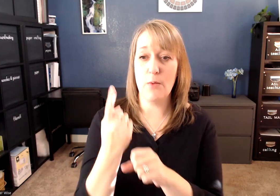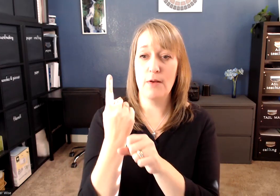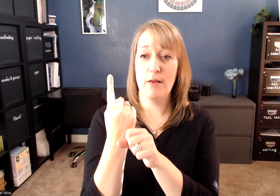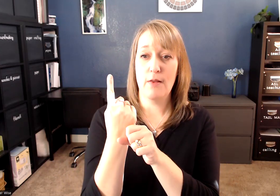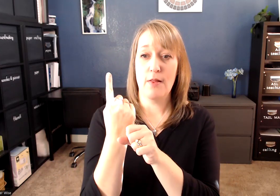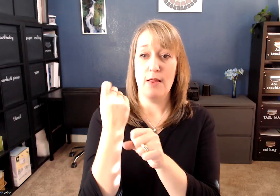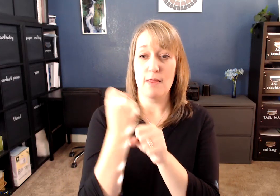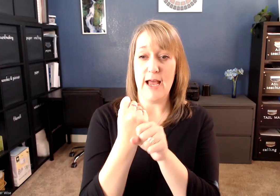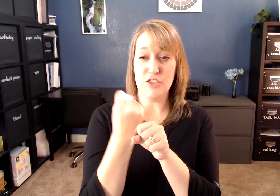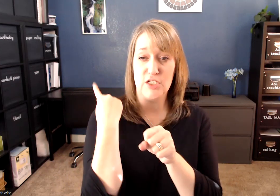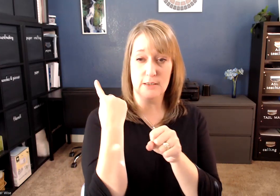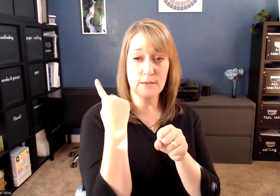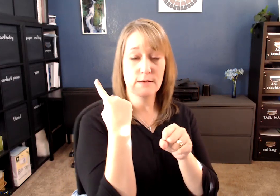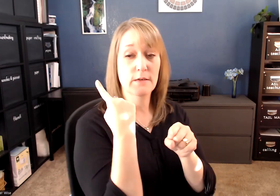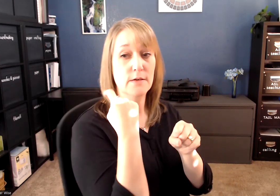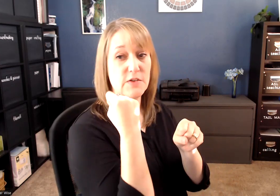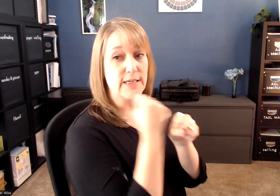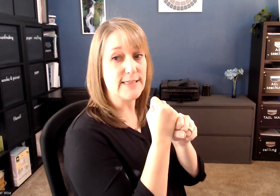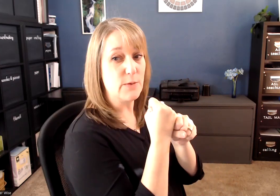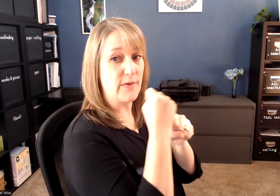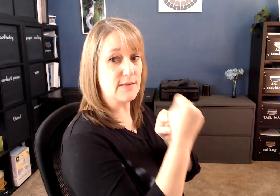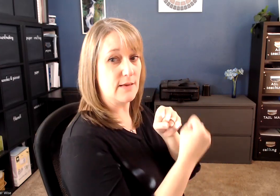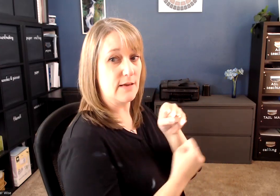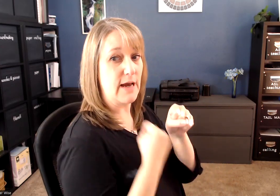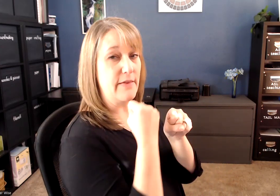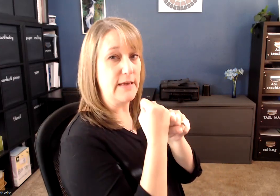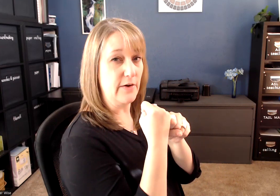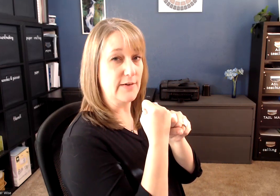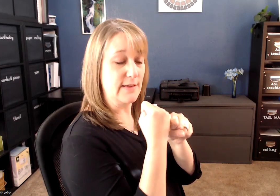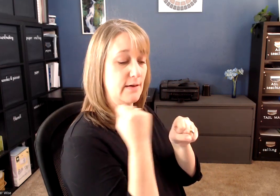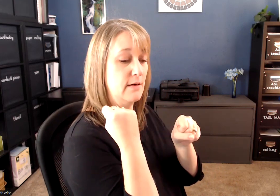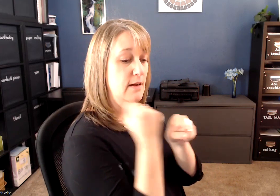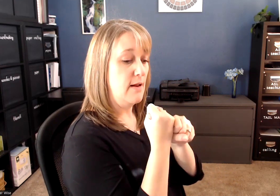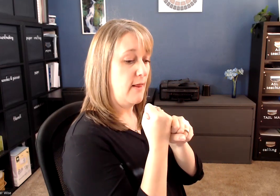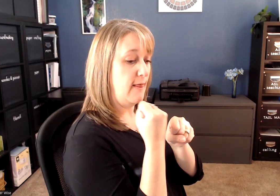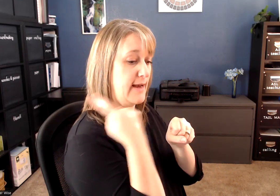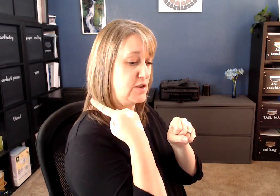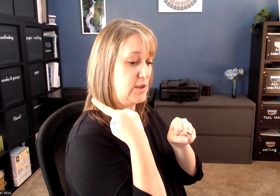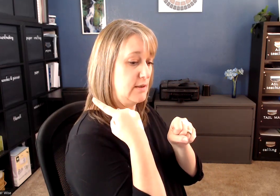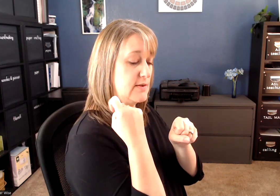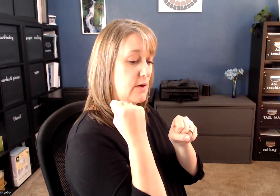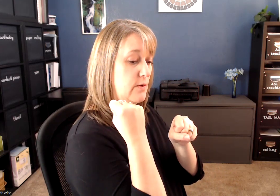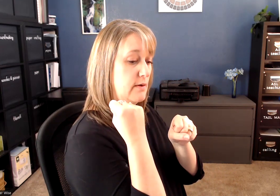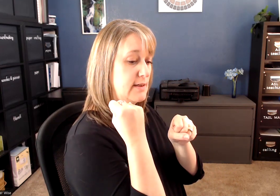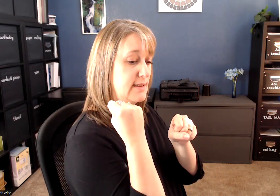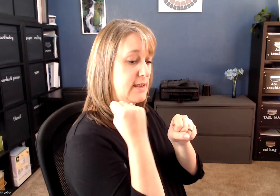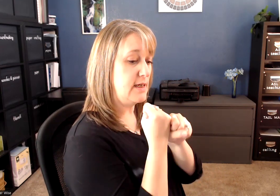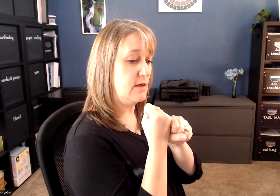ago, last year. So you can see where the kind of the year is in there, last year. So it's